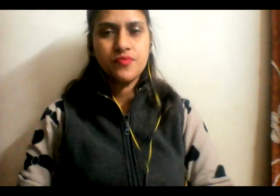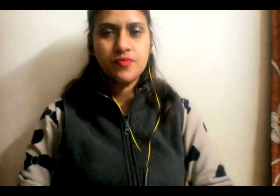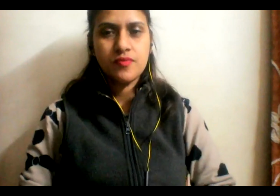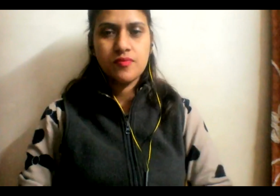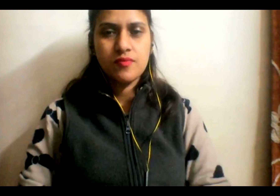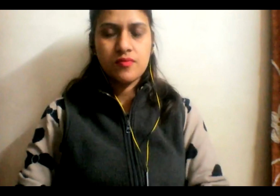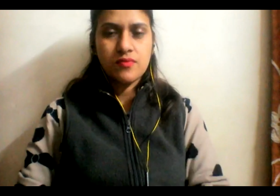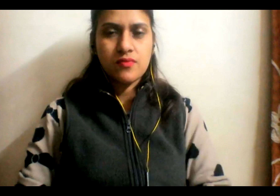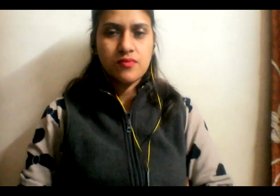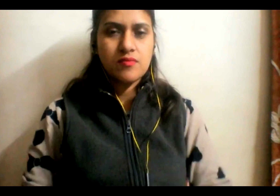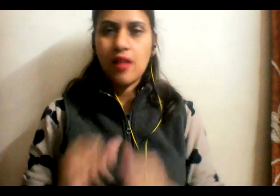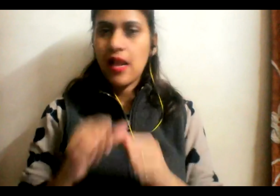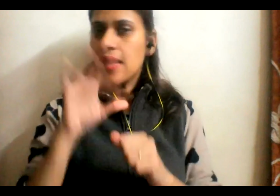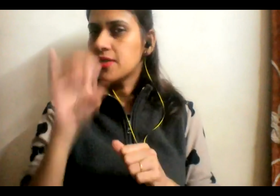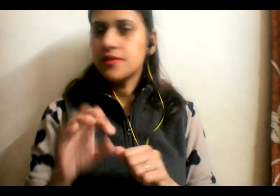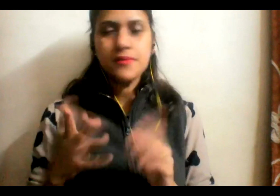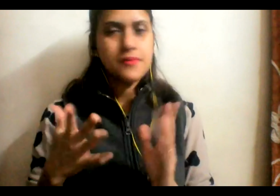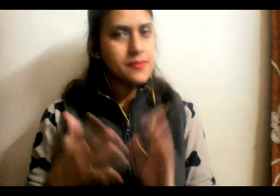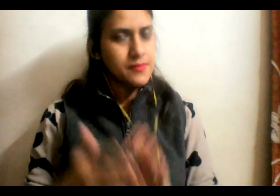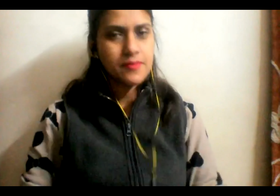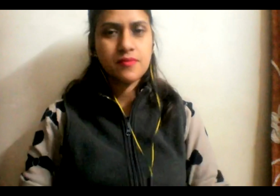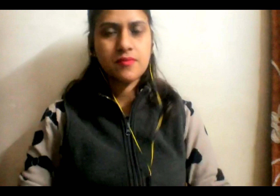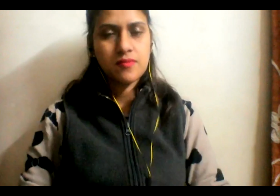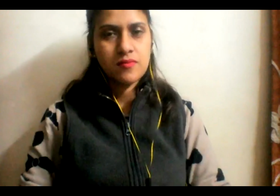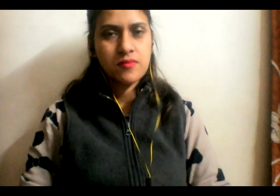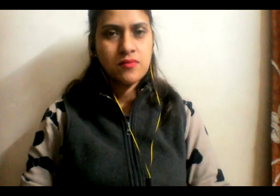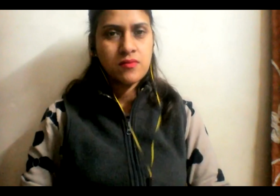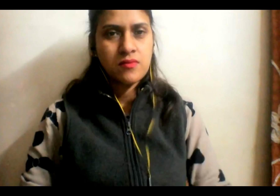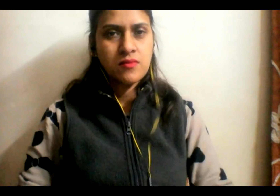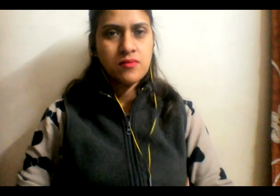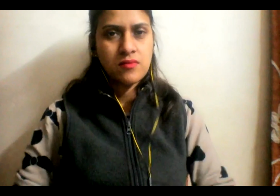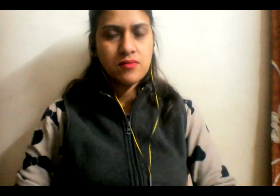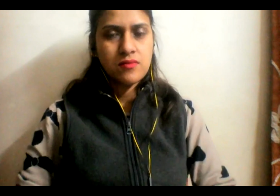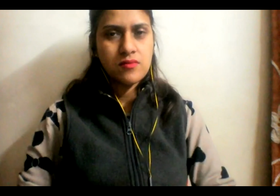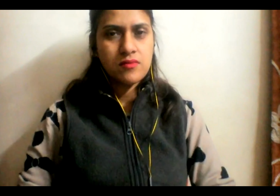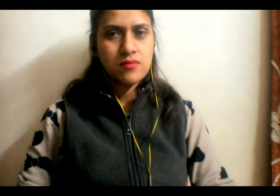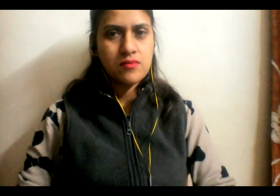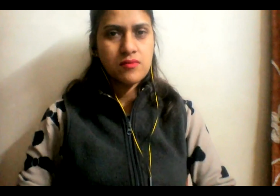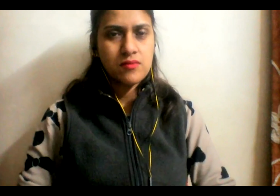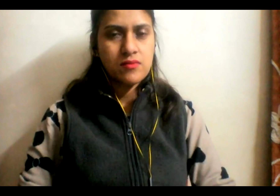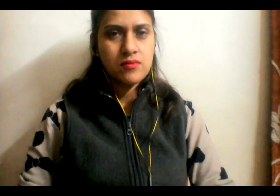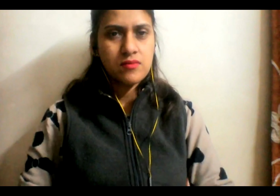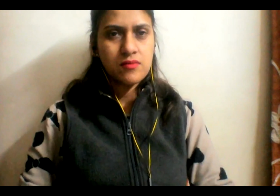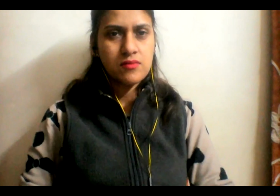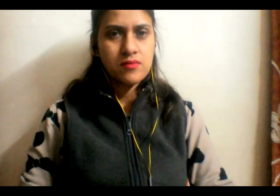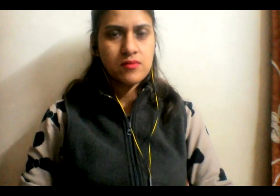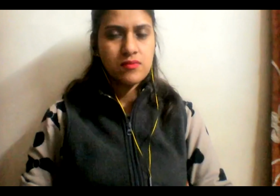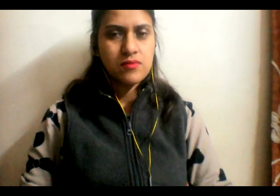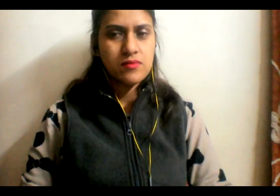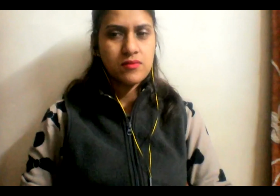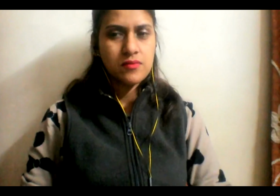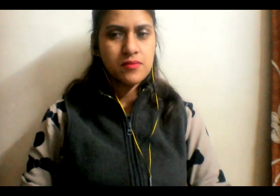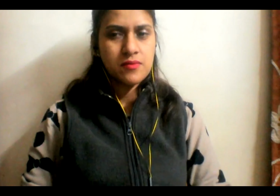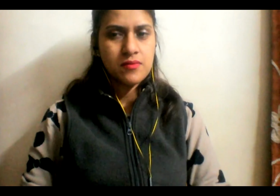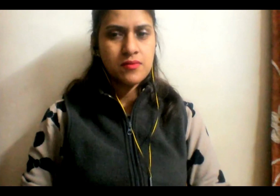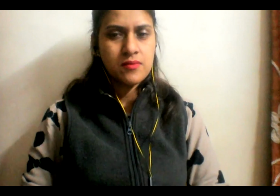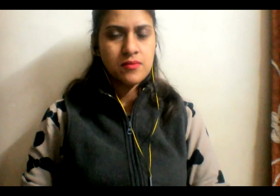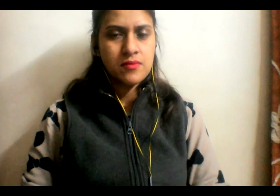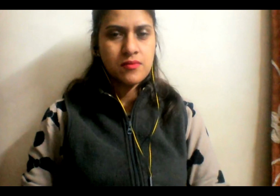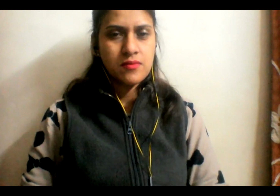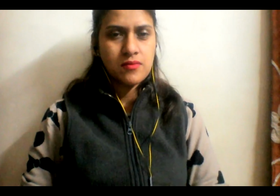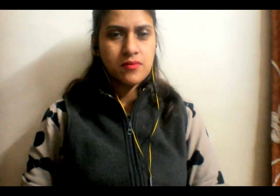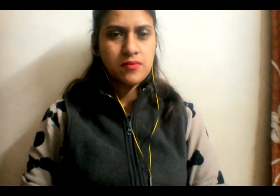access issues. But Pankajji, these can be challenged immediately through legal processes,